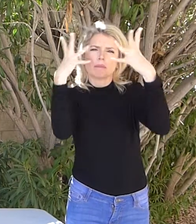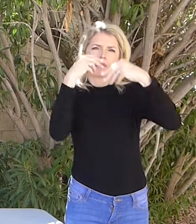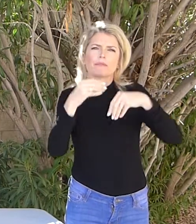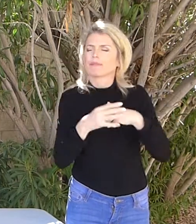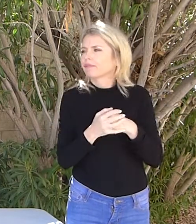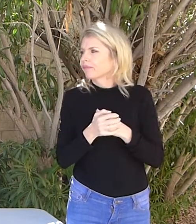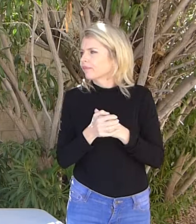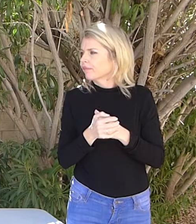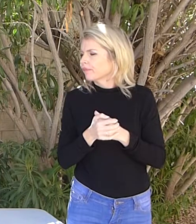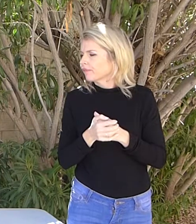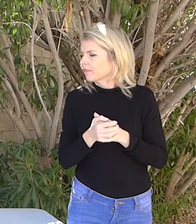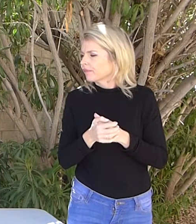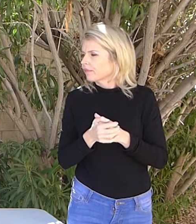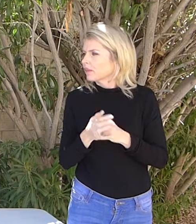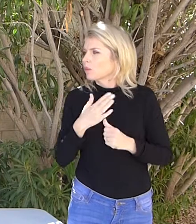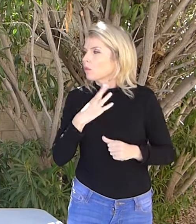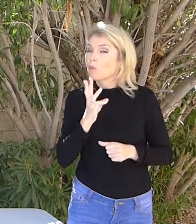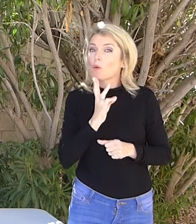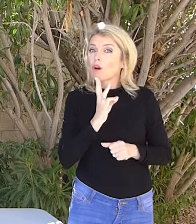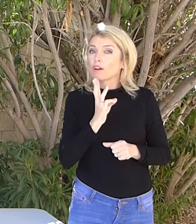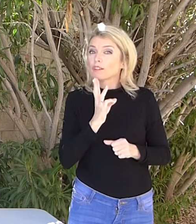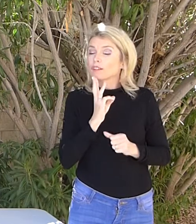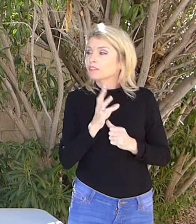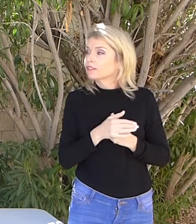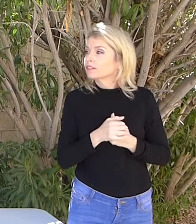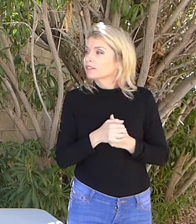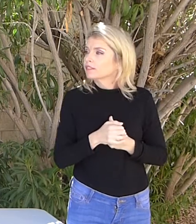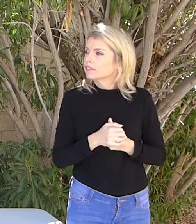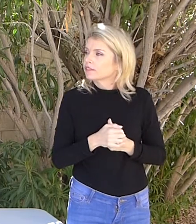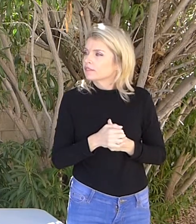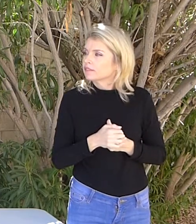I'm going to take my water, I'm going